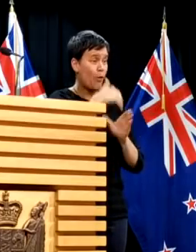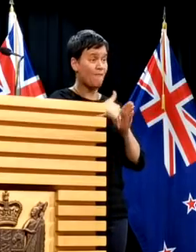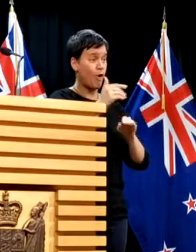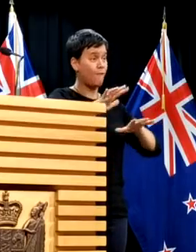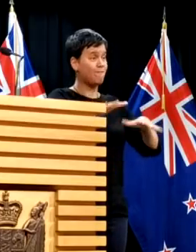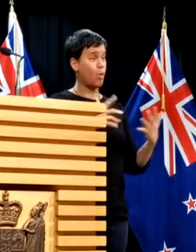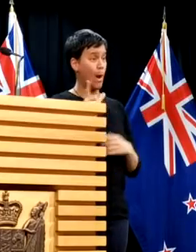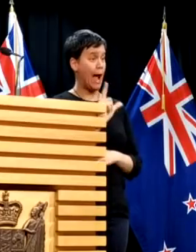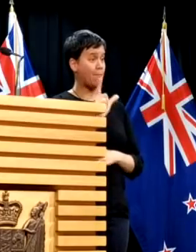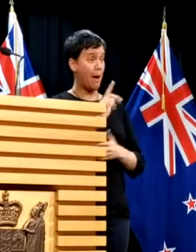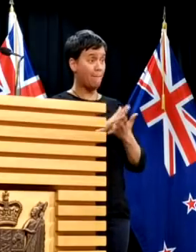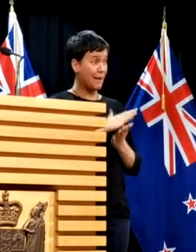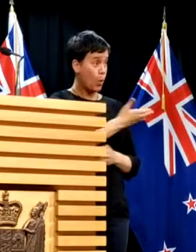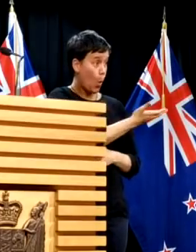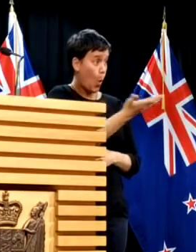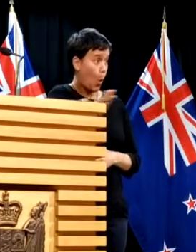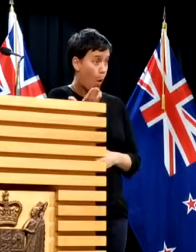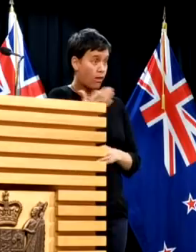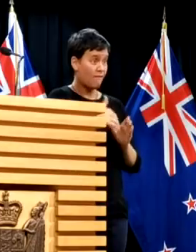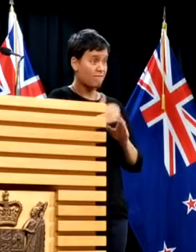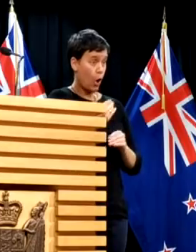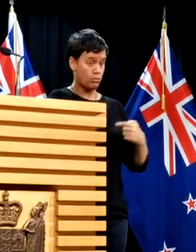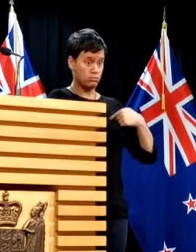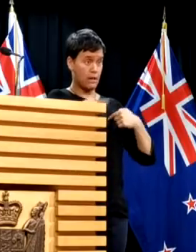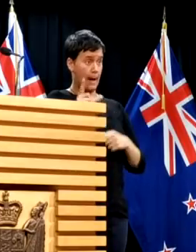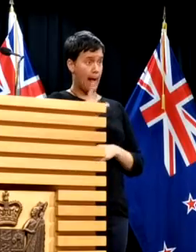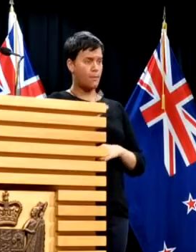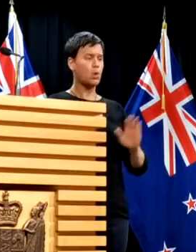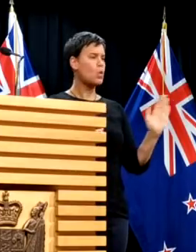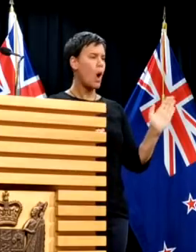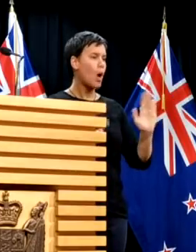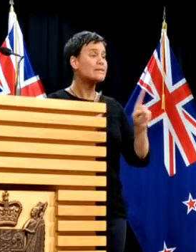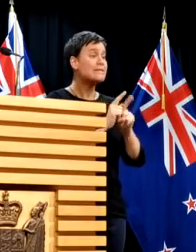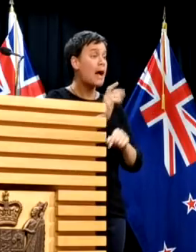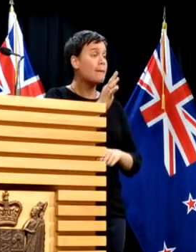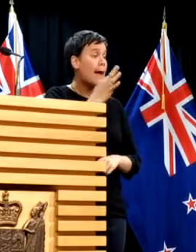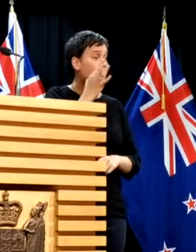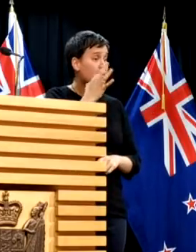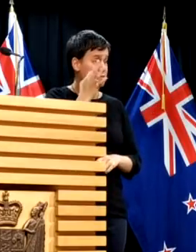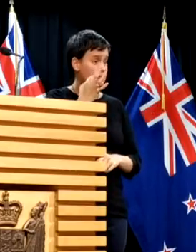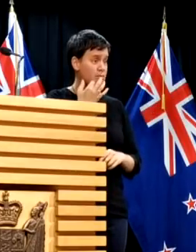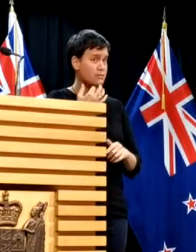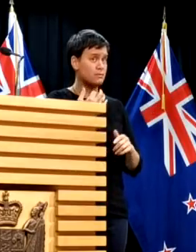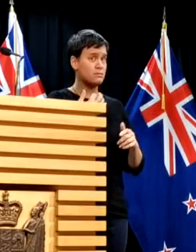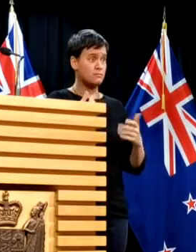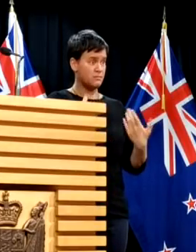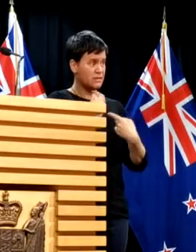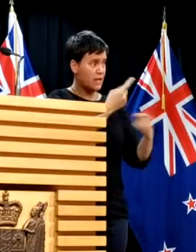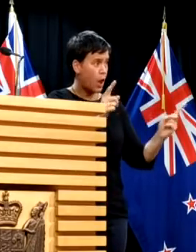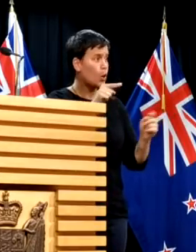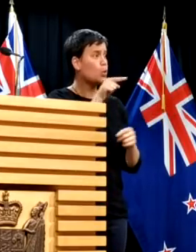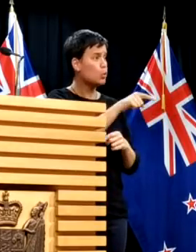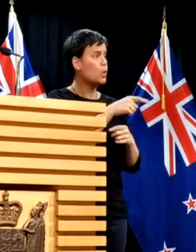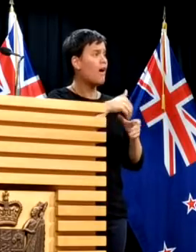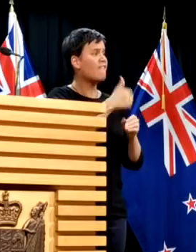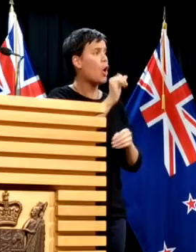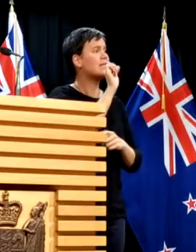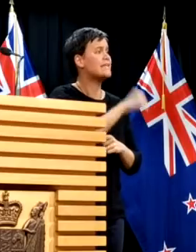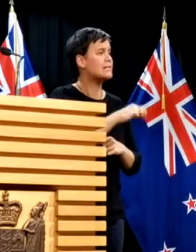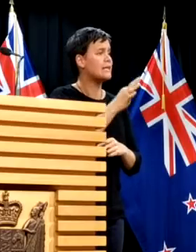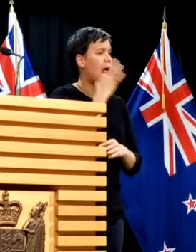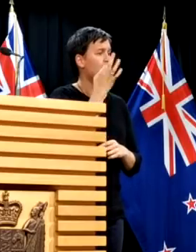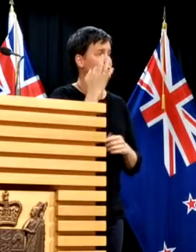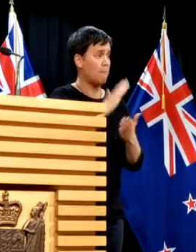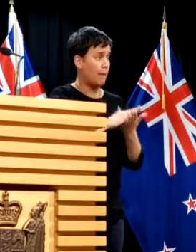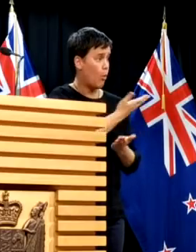would change people's personal opinion on it. But most importantly for me, I wanted them to have their own opinion. Look, there